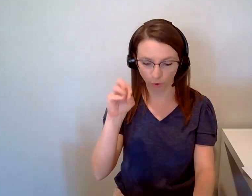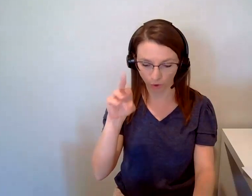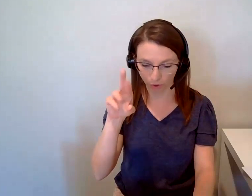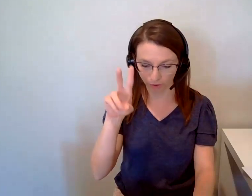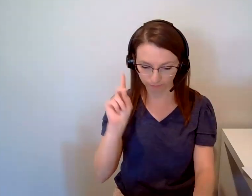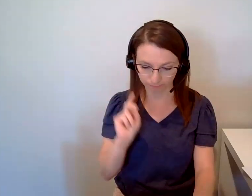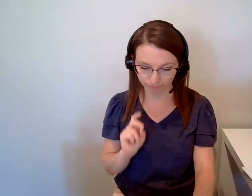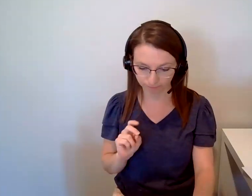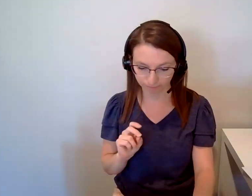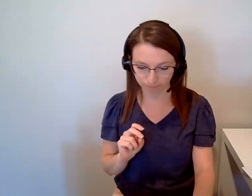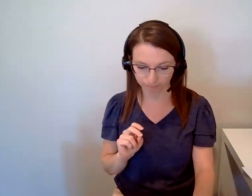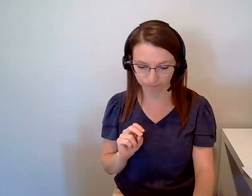Word.